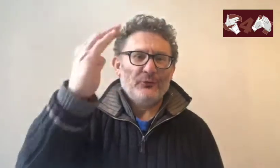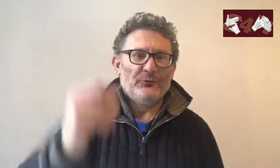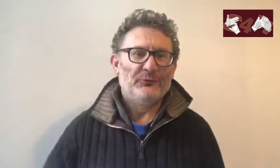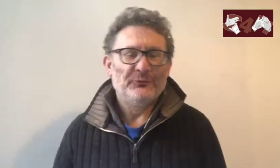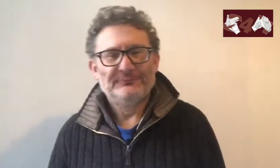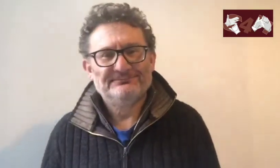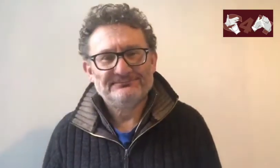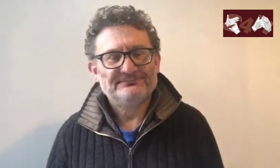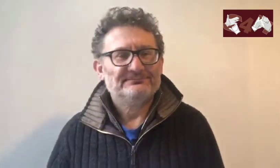Hello.